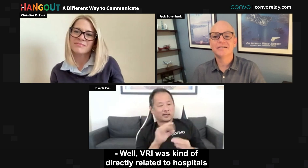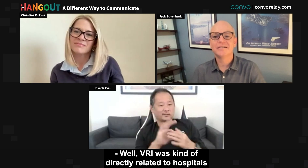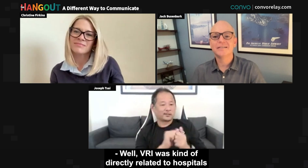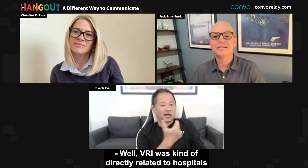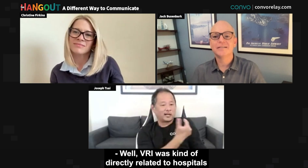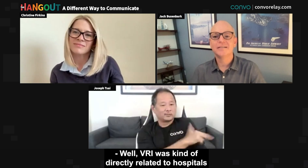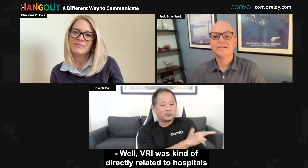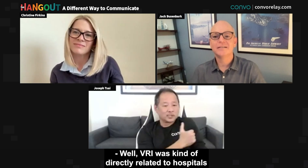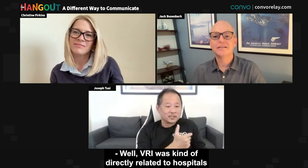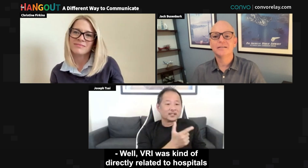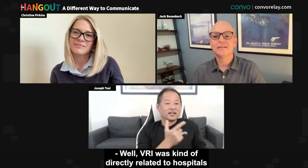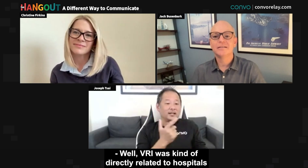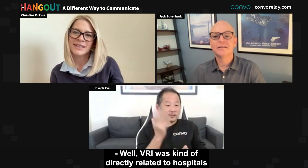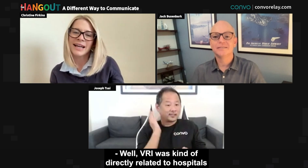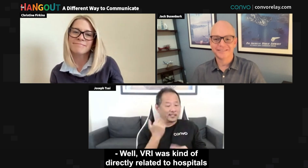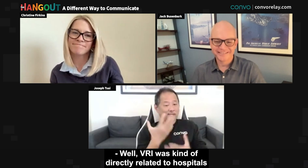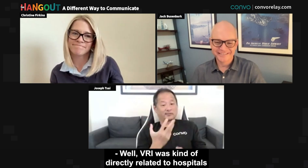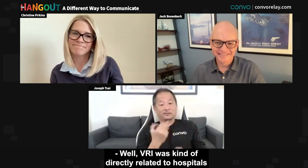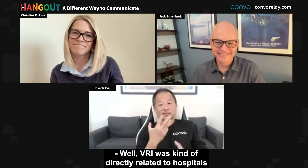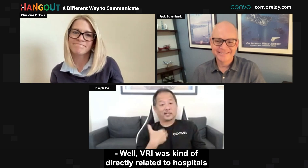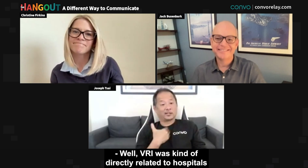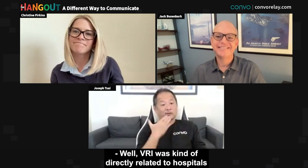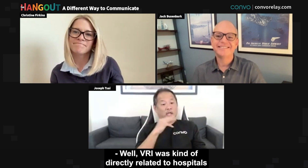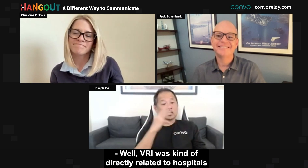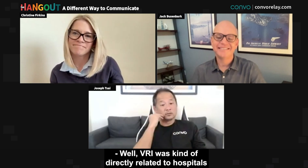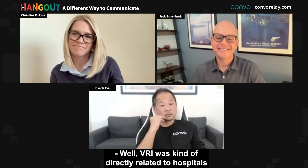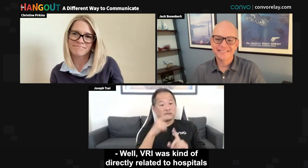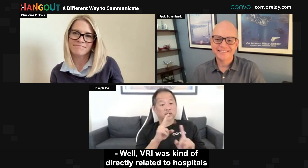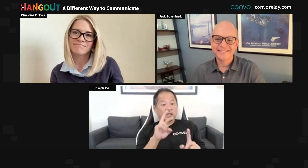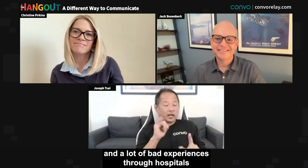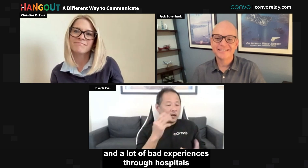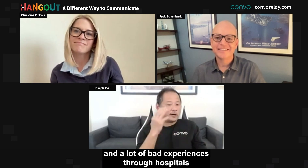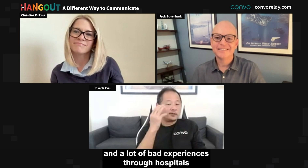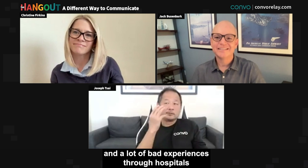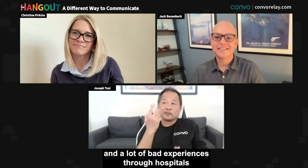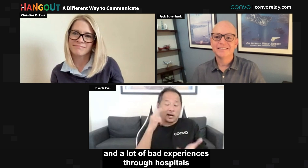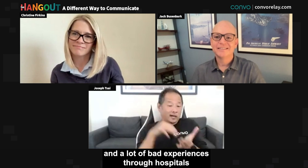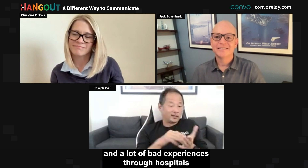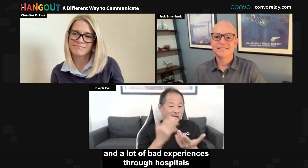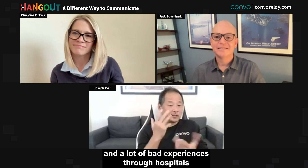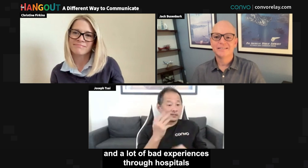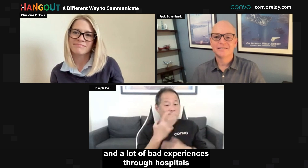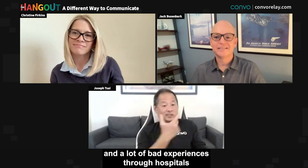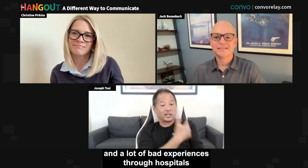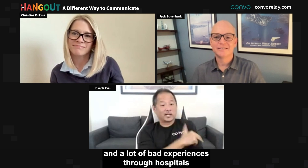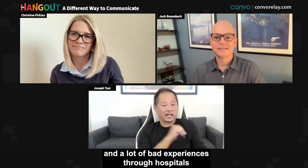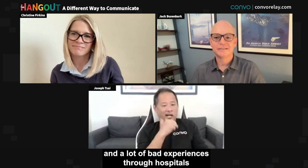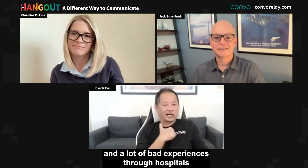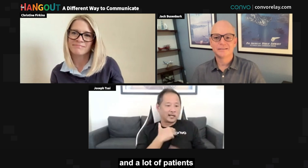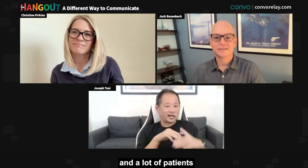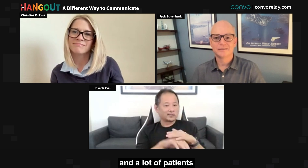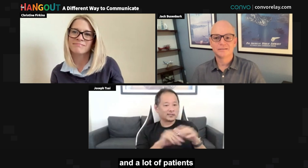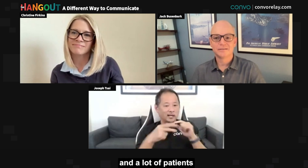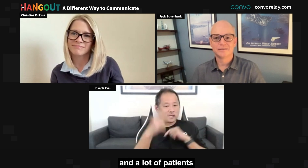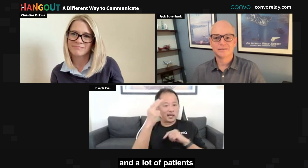there was VRI was kind of directly related to hospitals, and they had a lot of bad experiences through hospitals, and a lot of